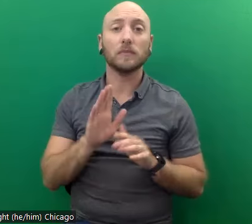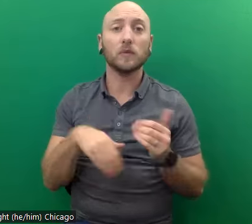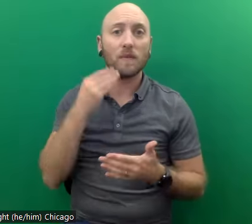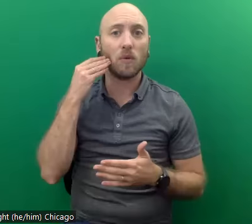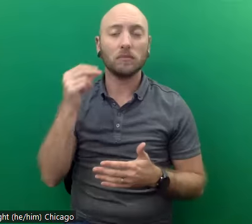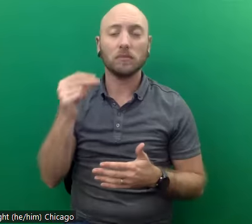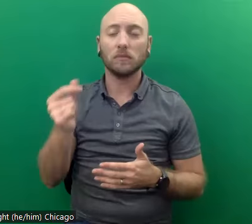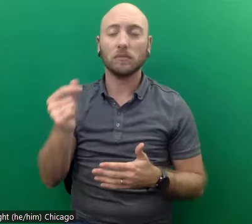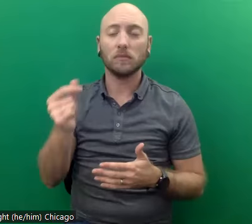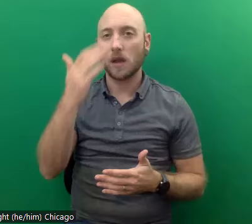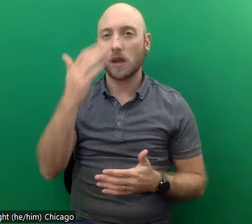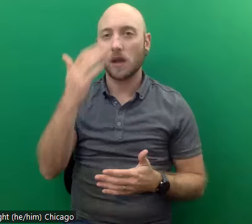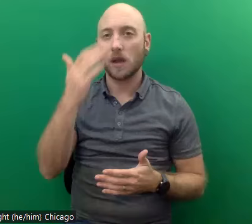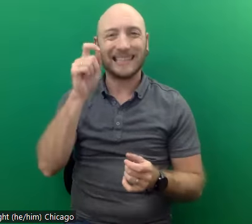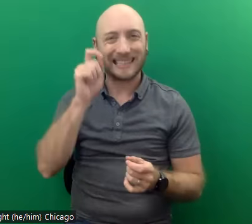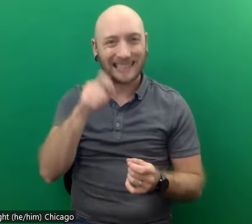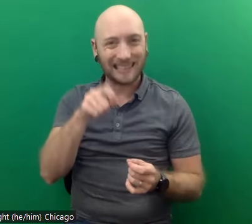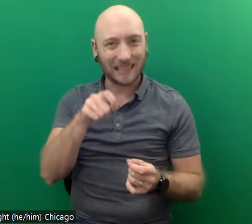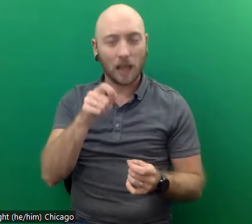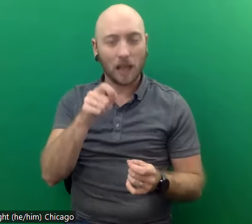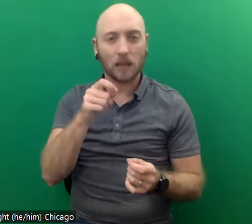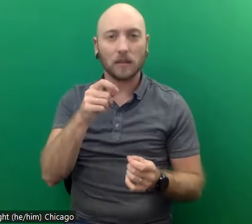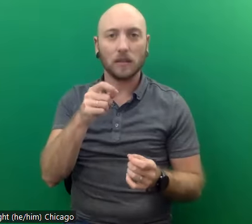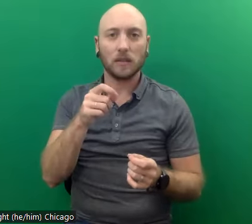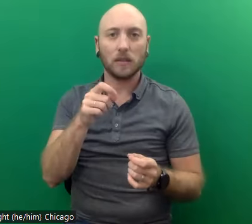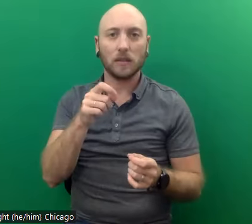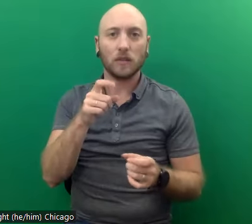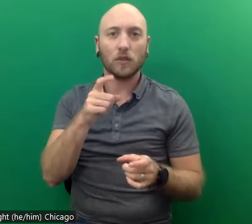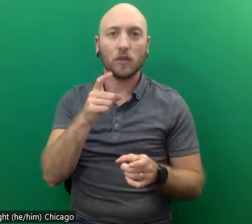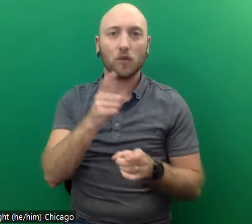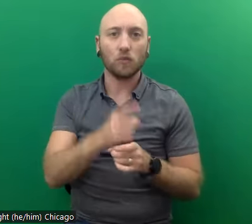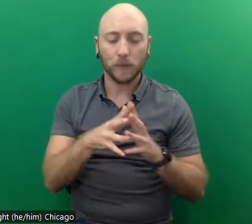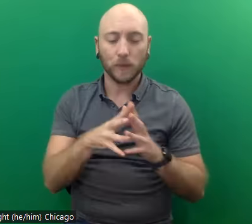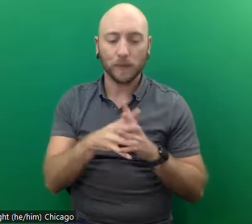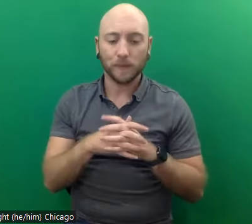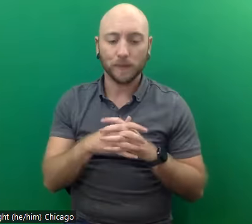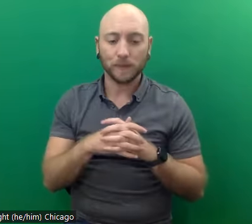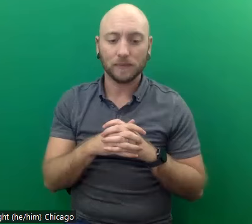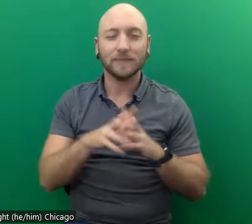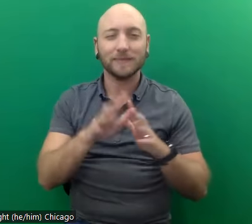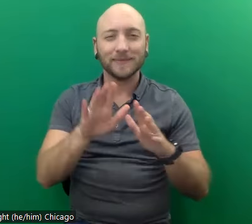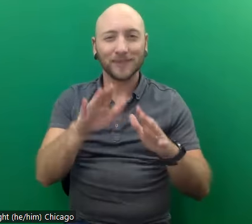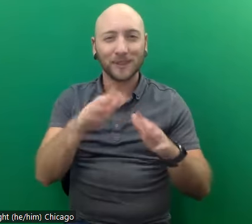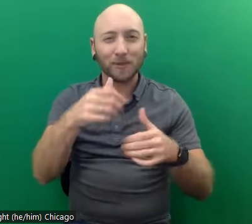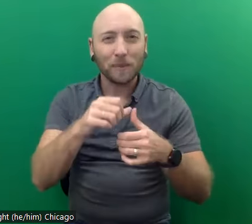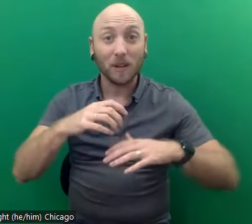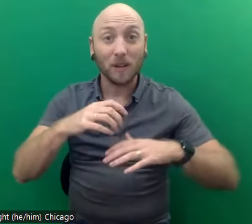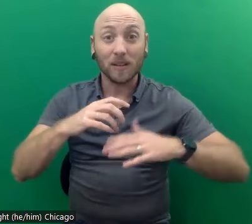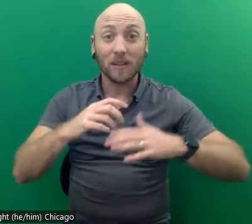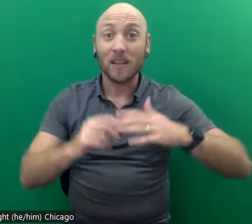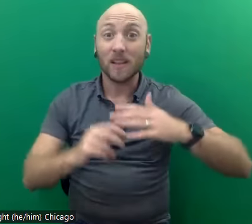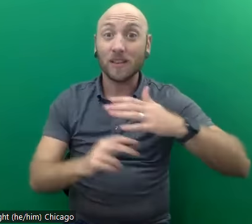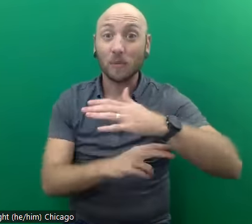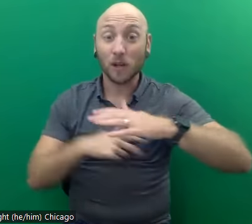do. Because the same way I felt walking off that bridge after trying to take my life, I felt that night. I